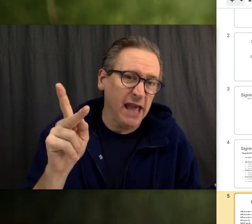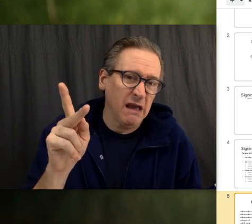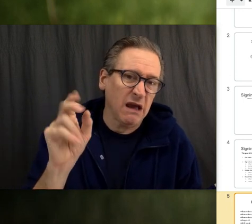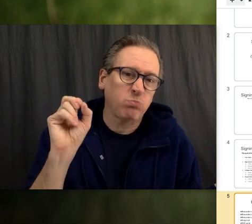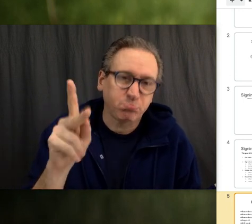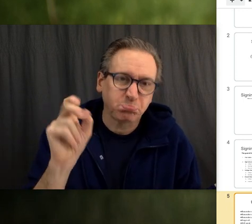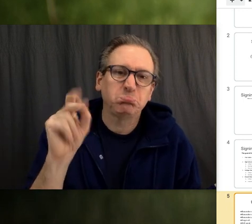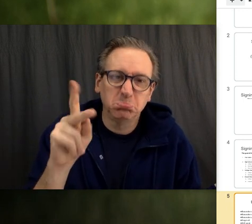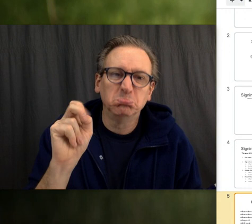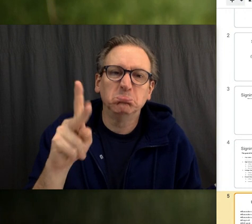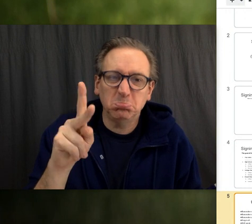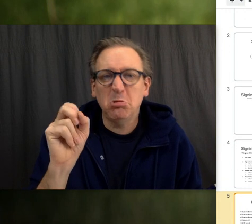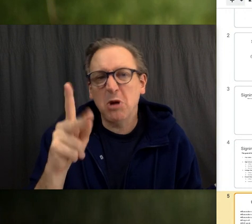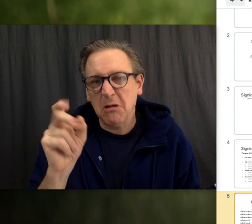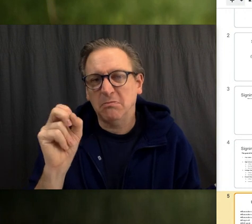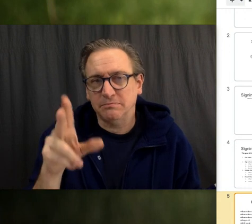Okay.